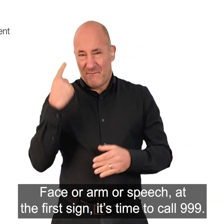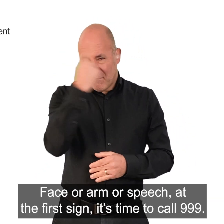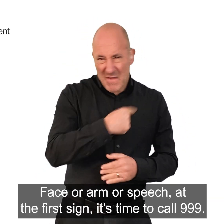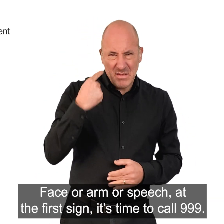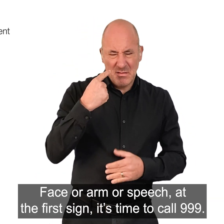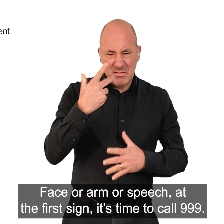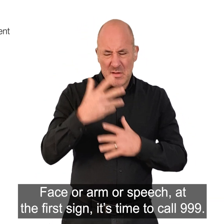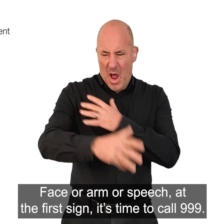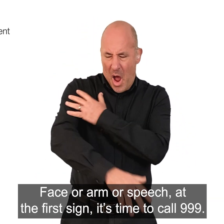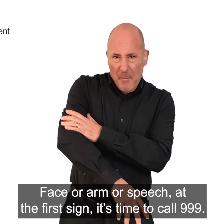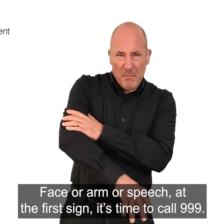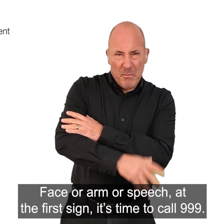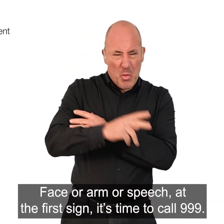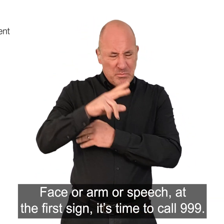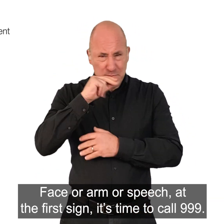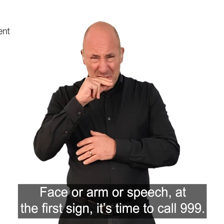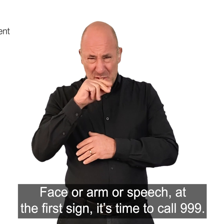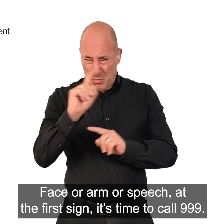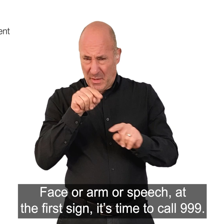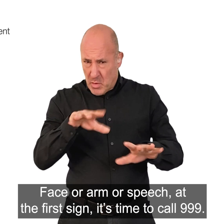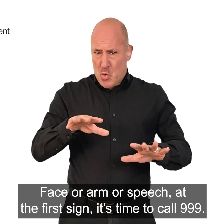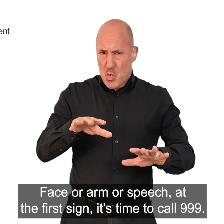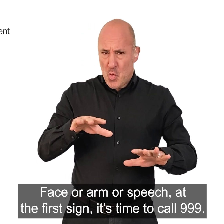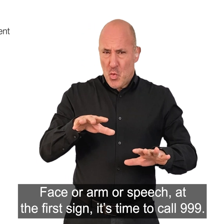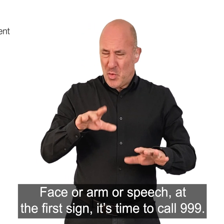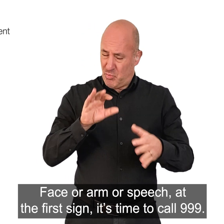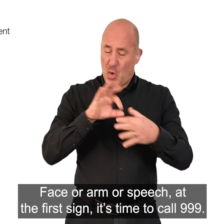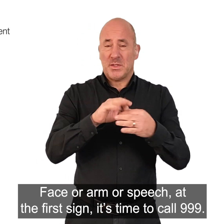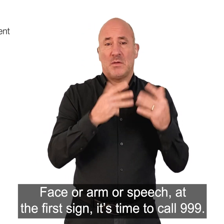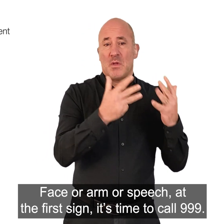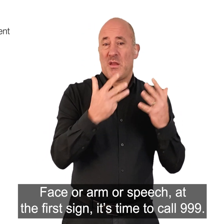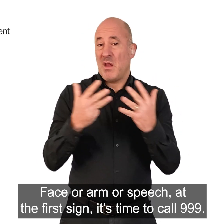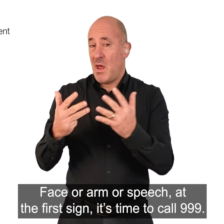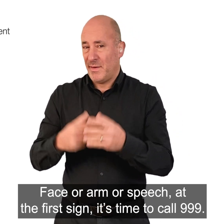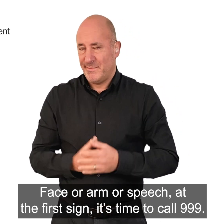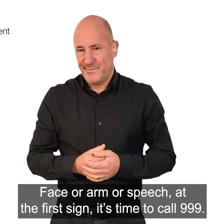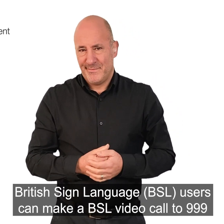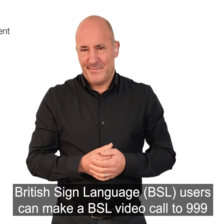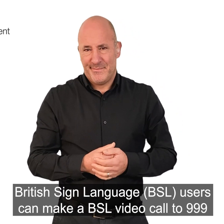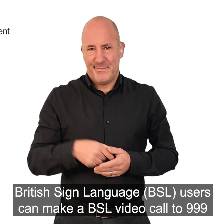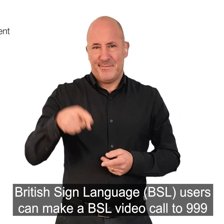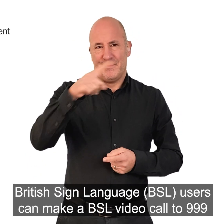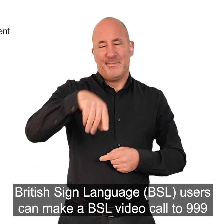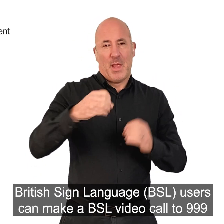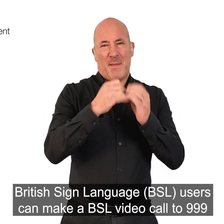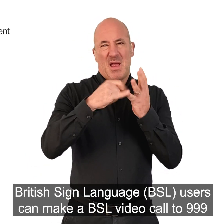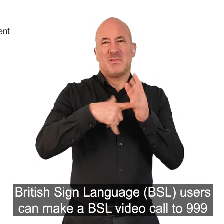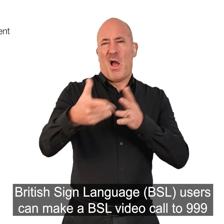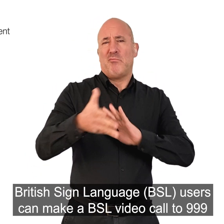or arm or speech. At the first sign, it's time to call 999. British Sign Language BSL users